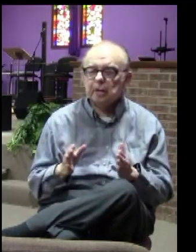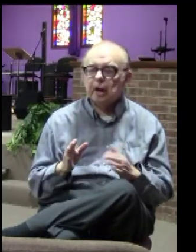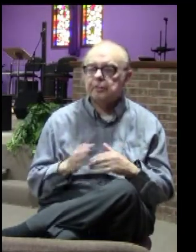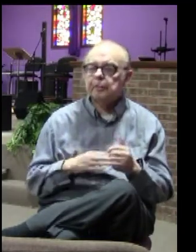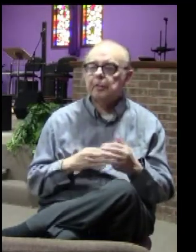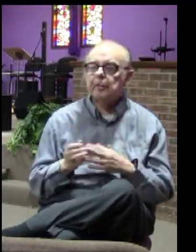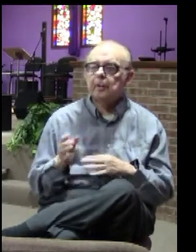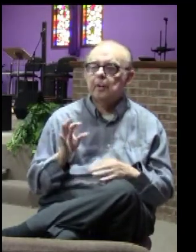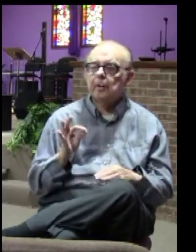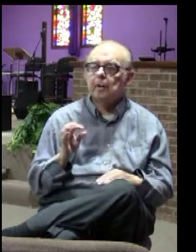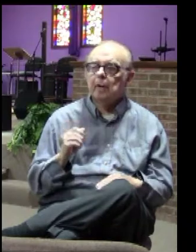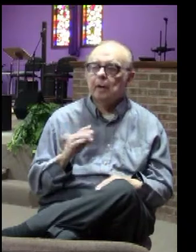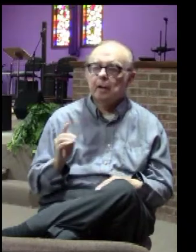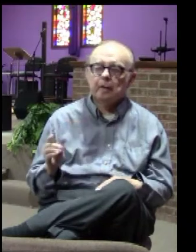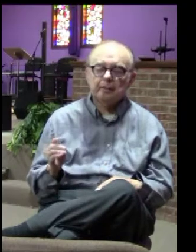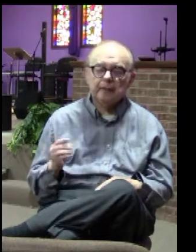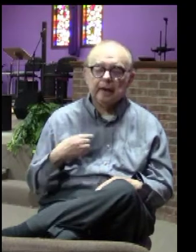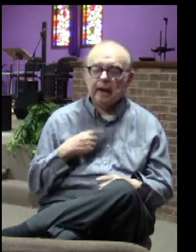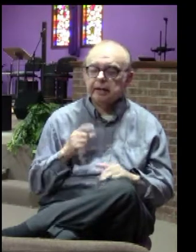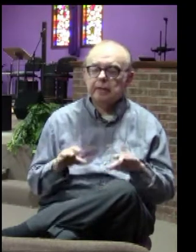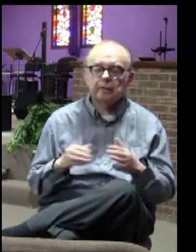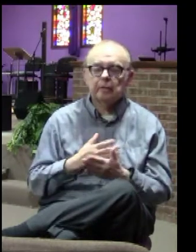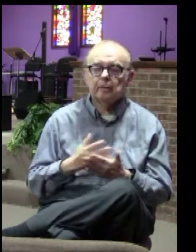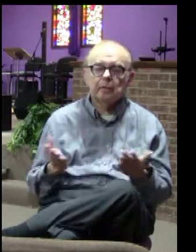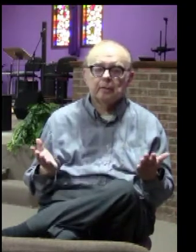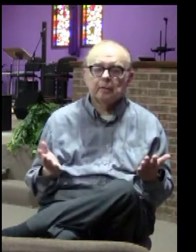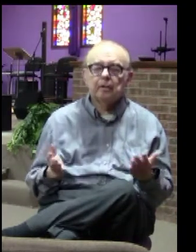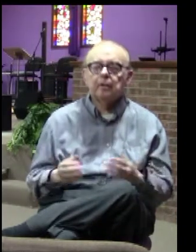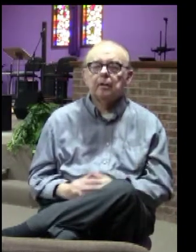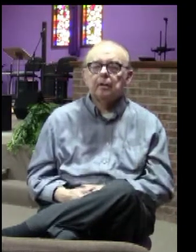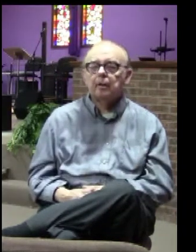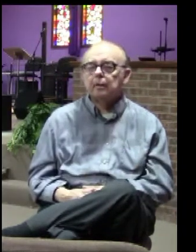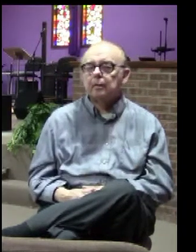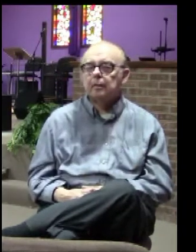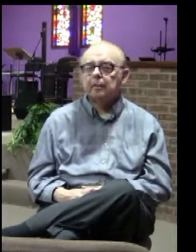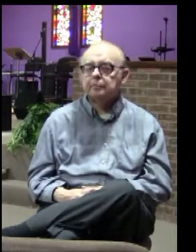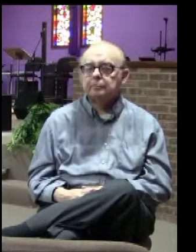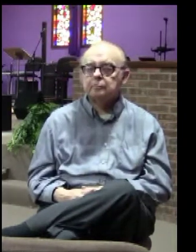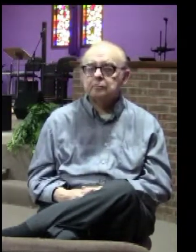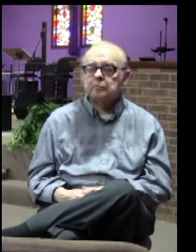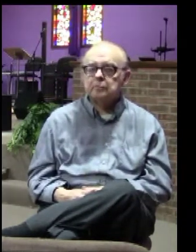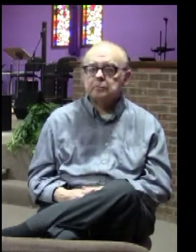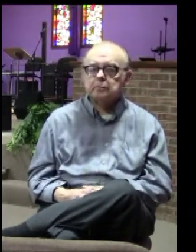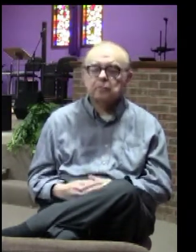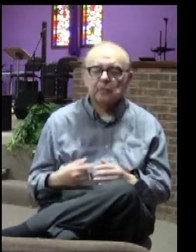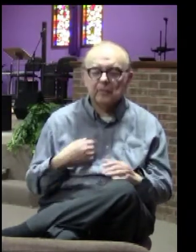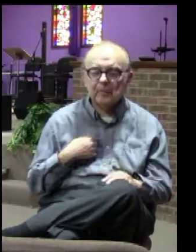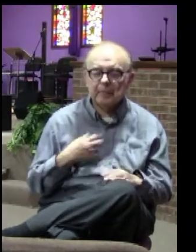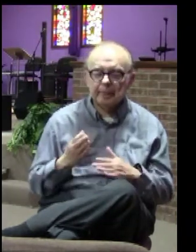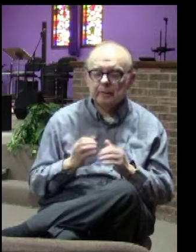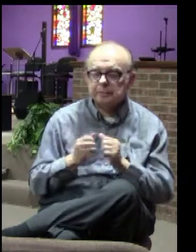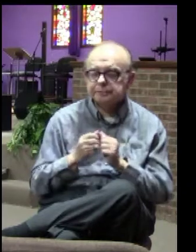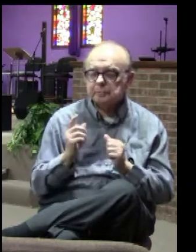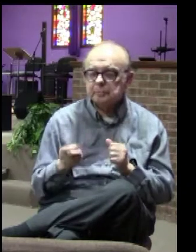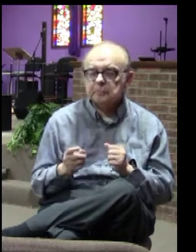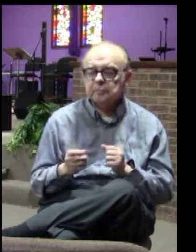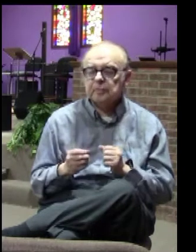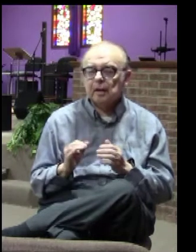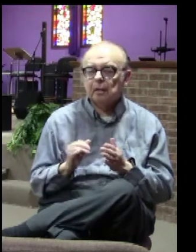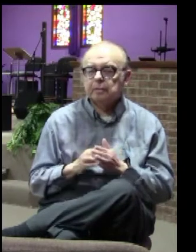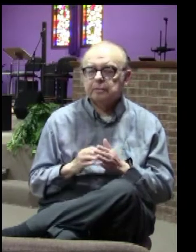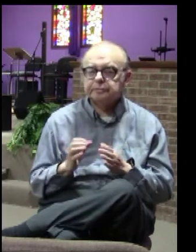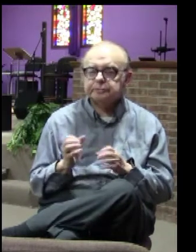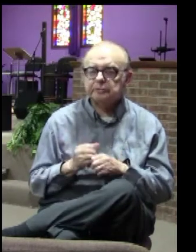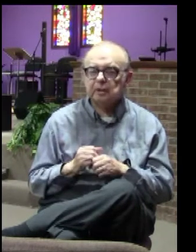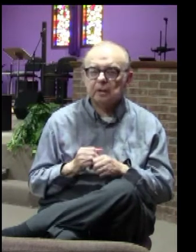floodplain. So therefore, I couldn't do anything. I couldn't raise the house or do anything. And I shared with you that